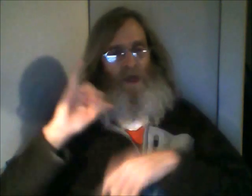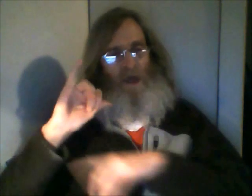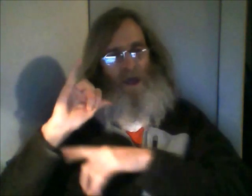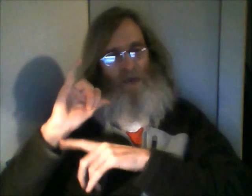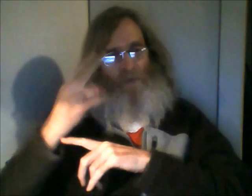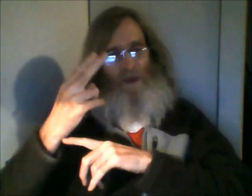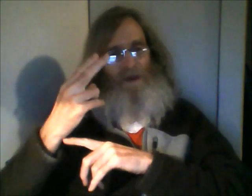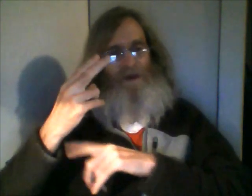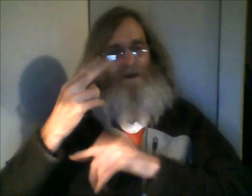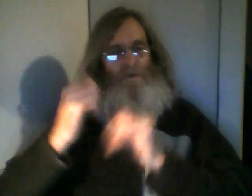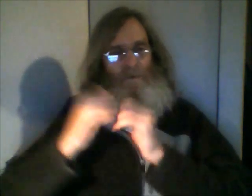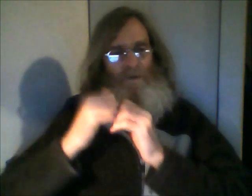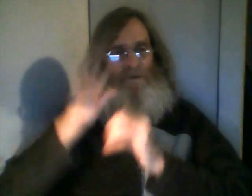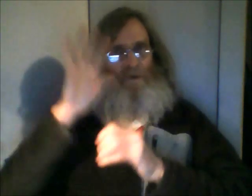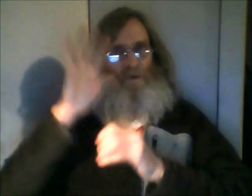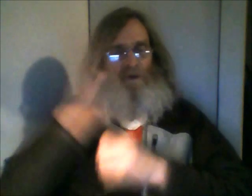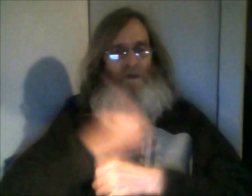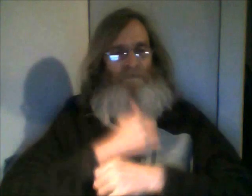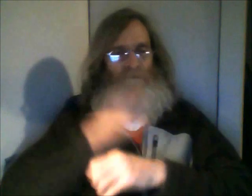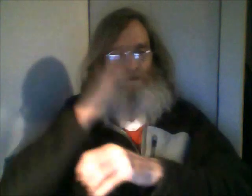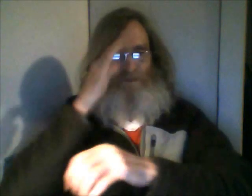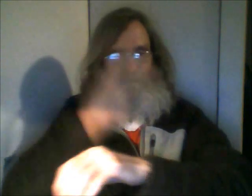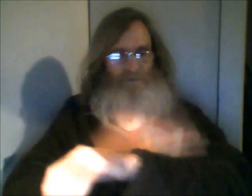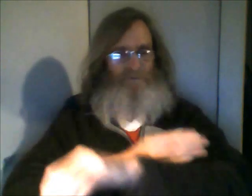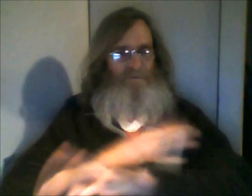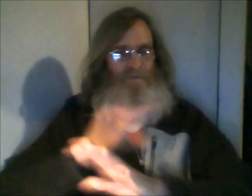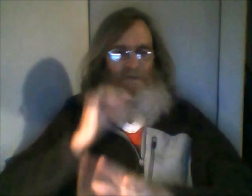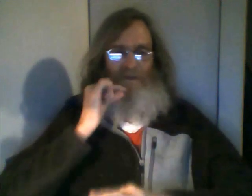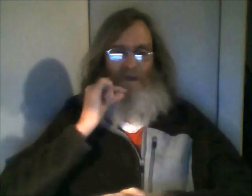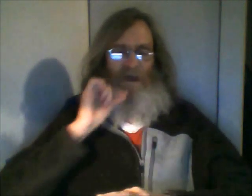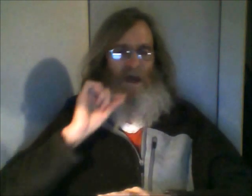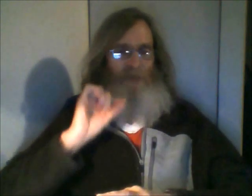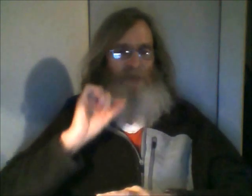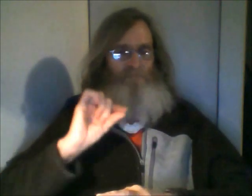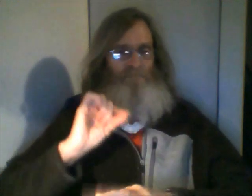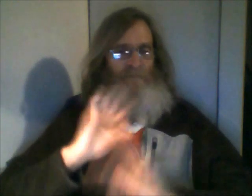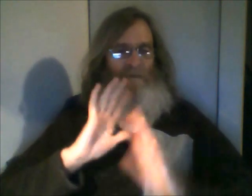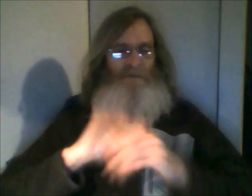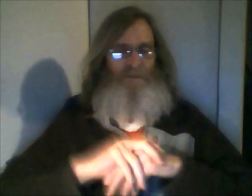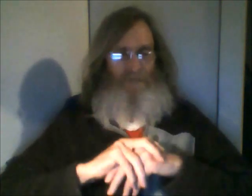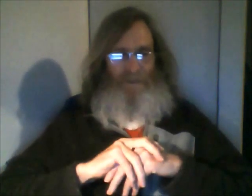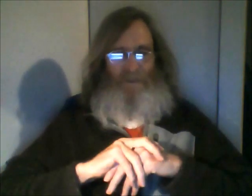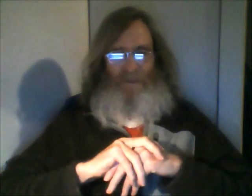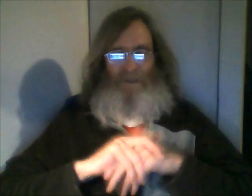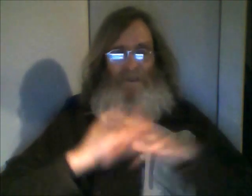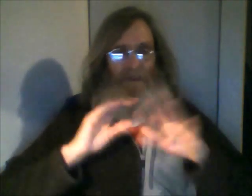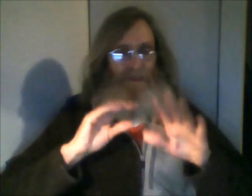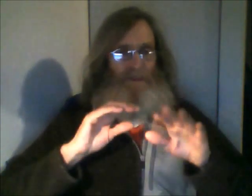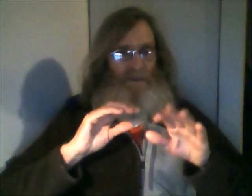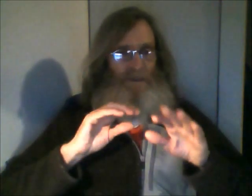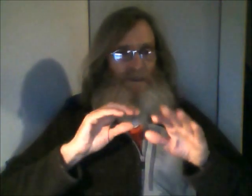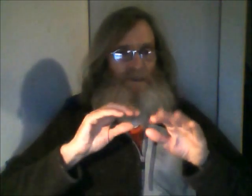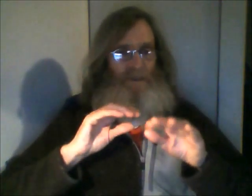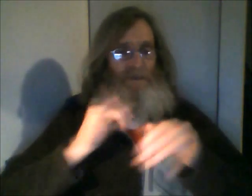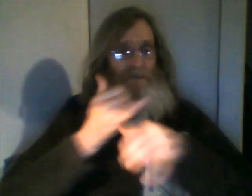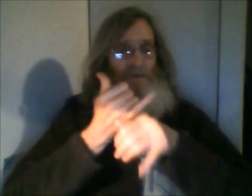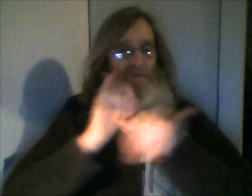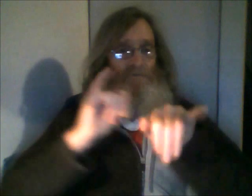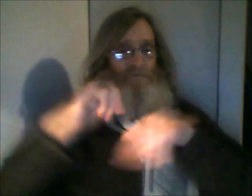This high-volume, high-quality blood testing machine is unique to the blood banking world. Fully automated, it helps ensure the